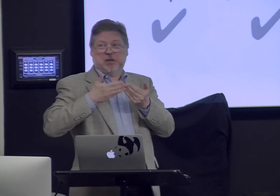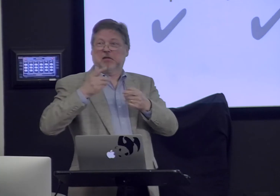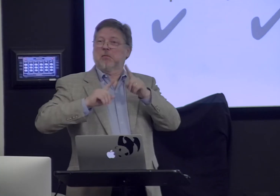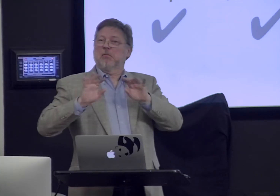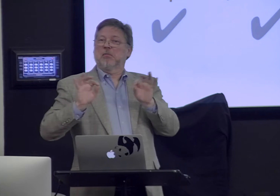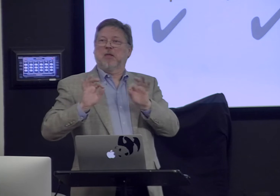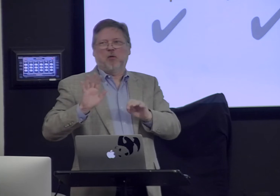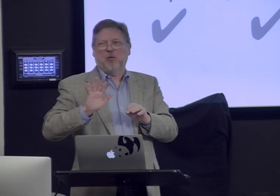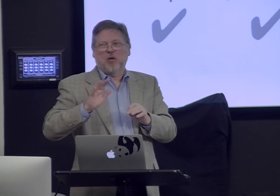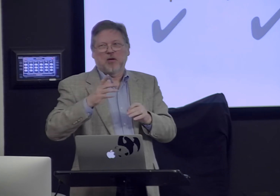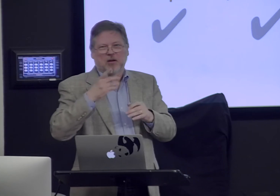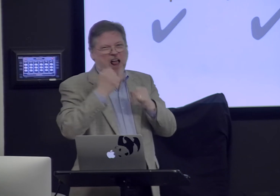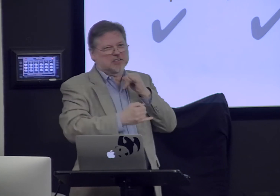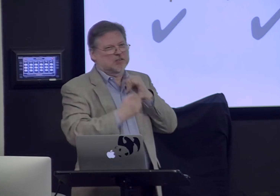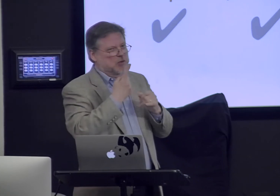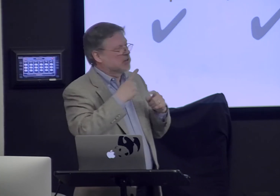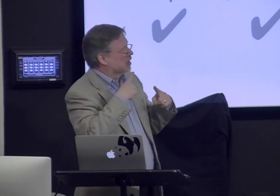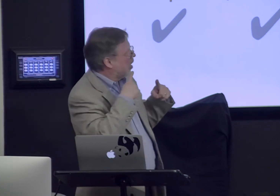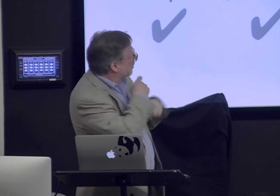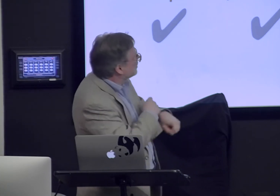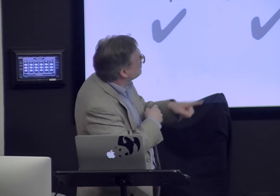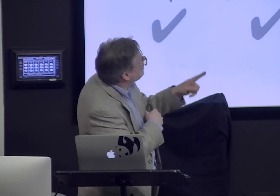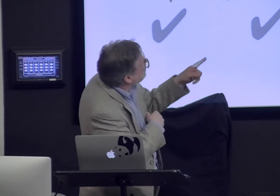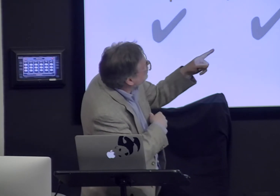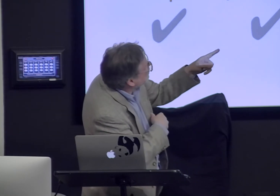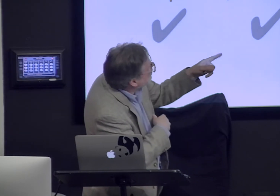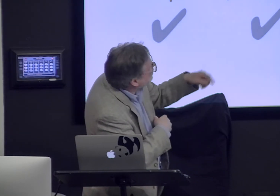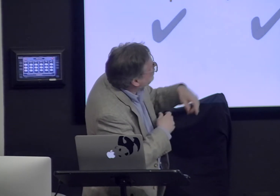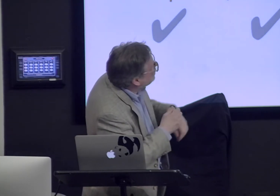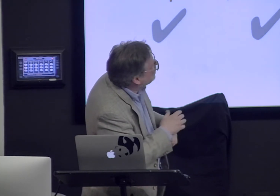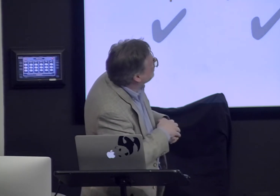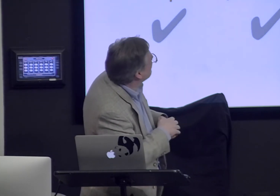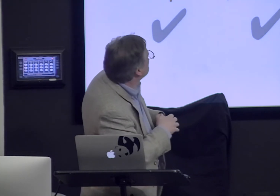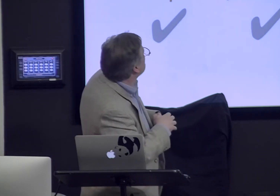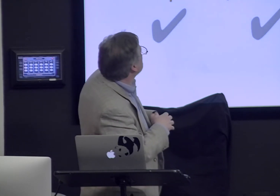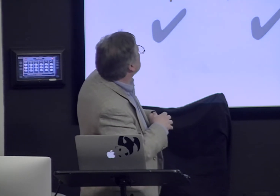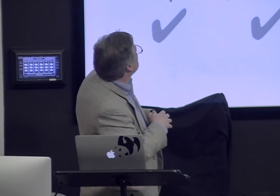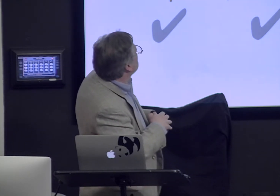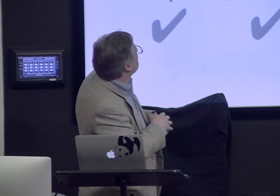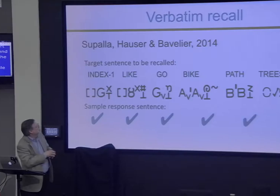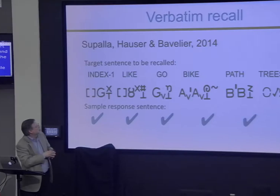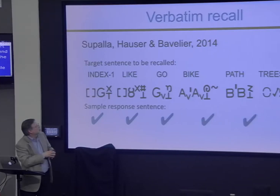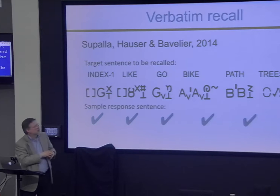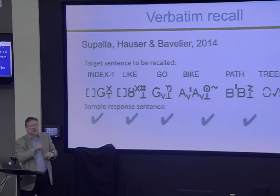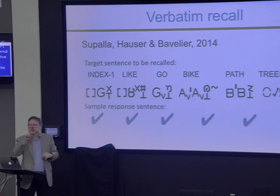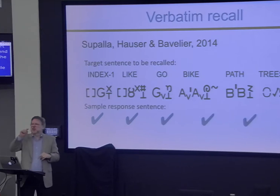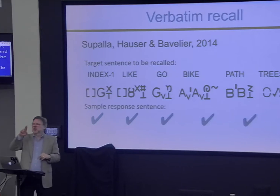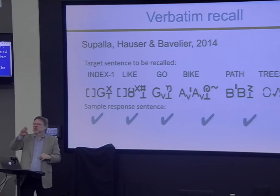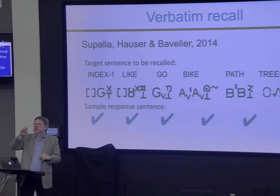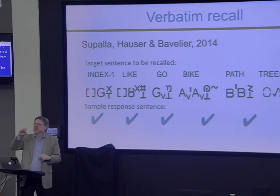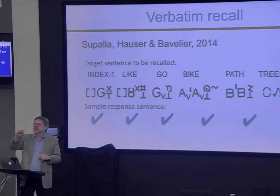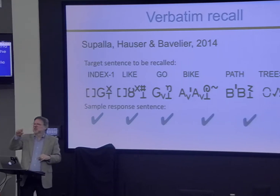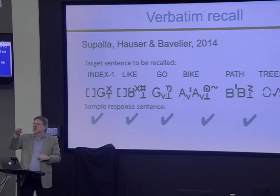6 signs. And while 6 might seem like a small number in and of itself, there was a great deal of complexity in each of